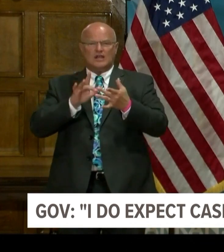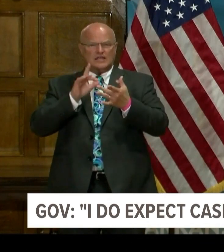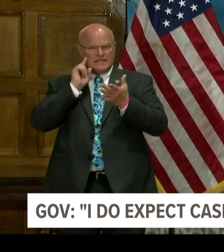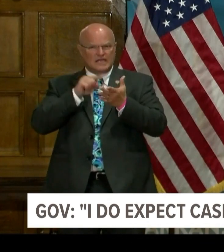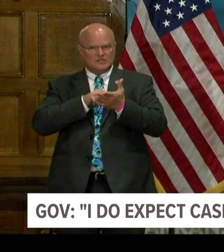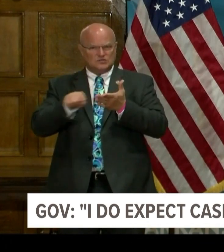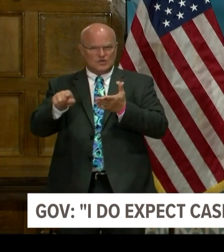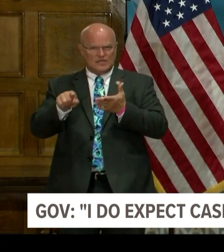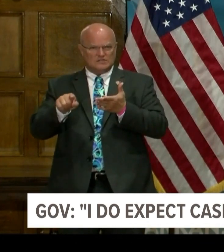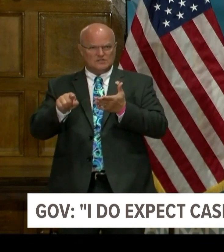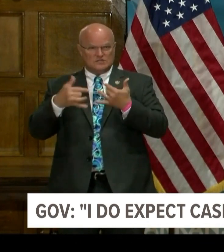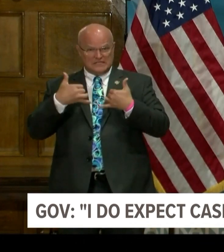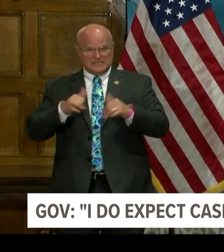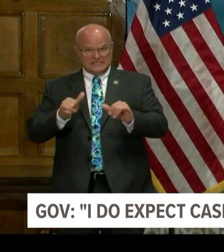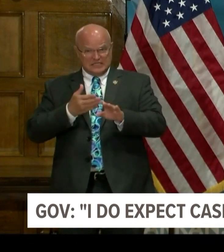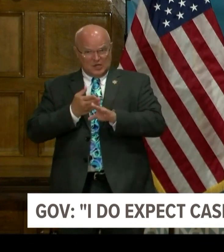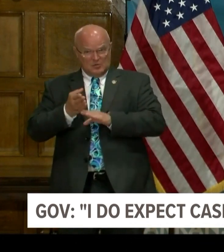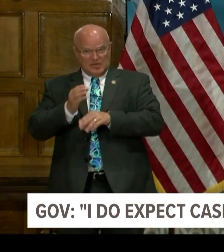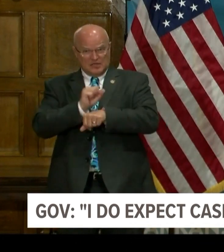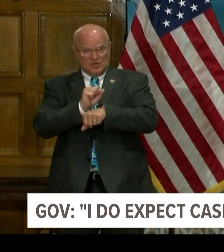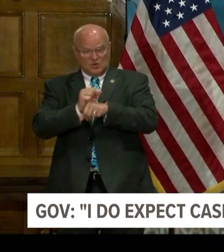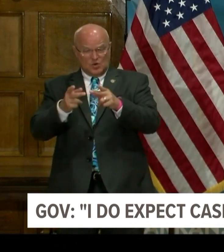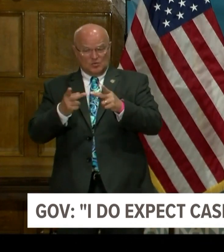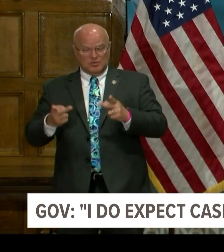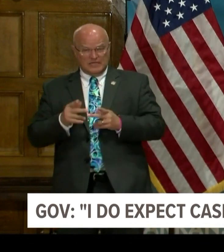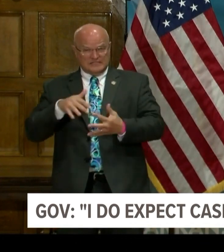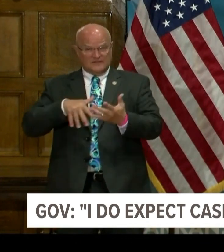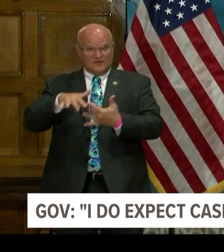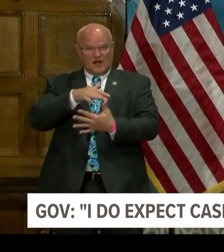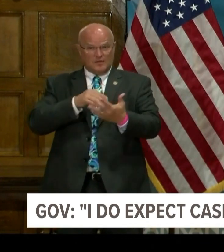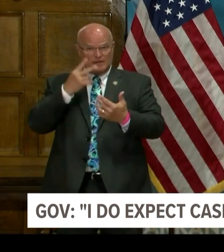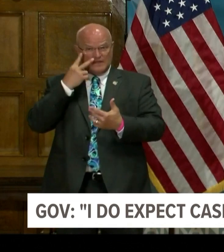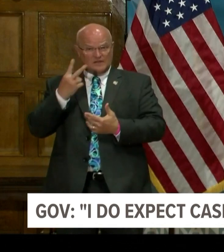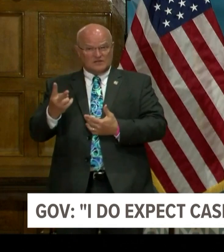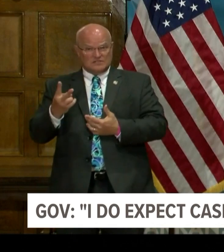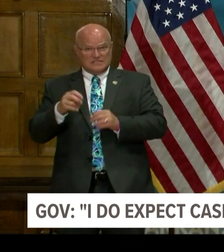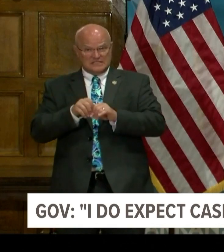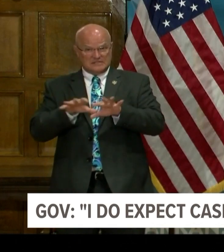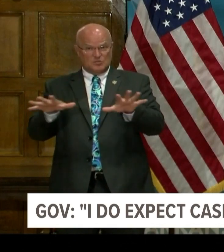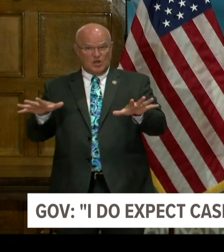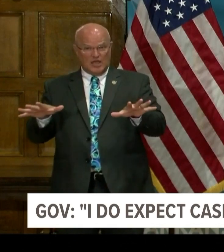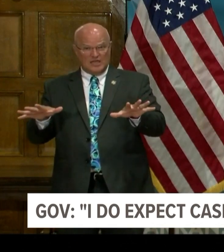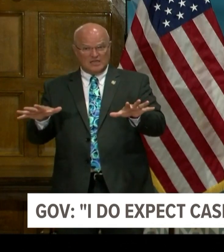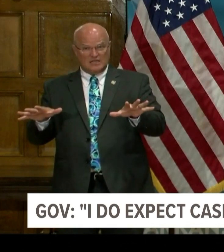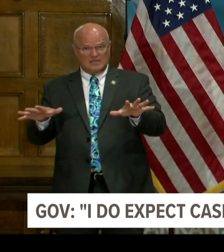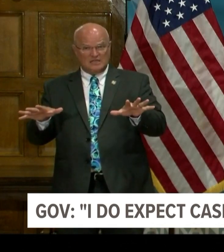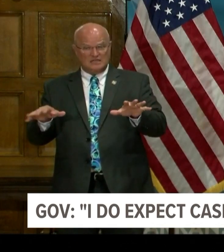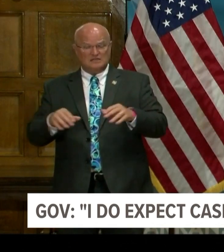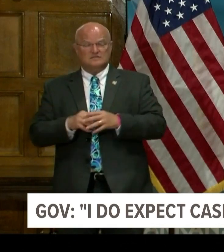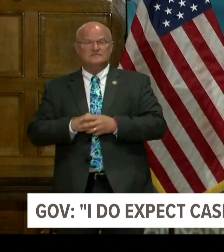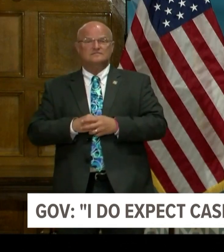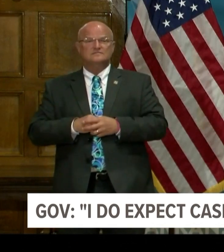contact tracers? Is it still mainly workplace environments that they're seeing spread?